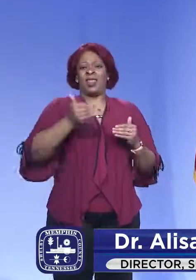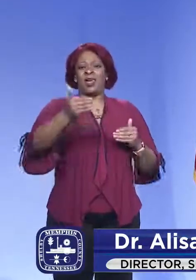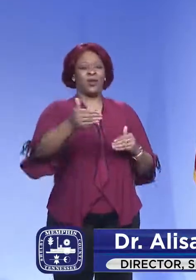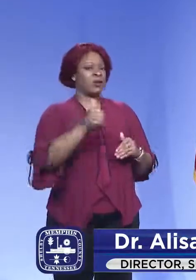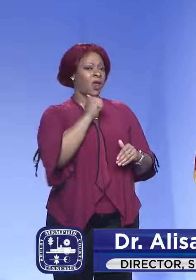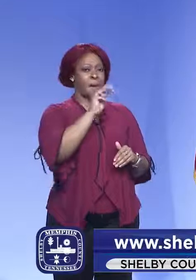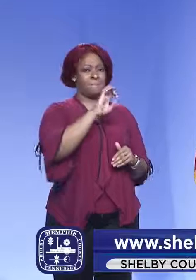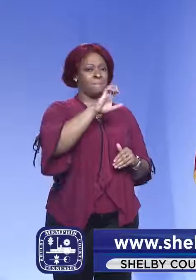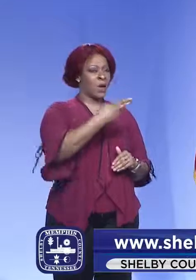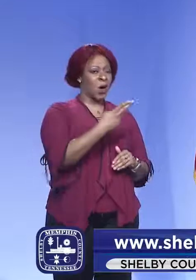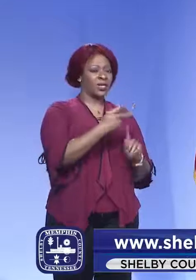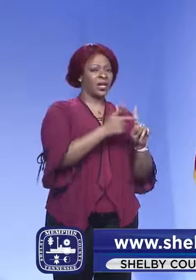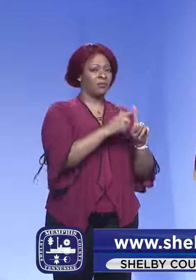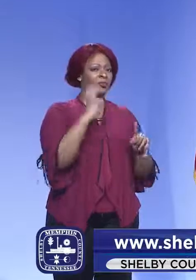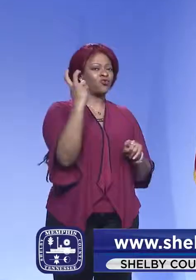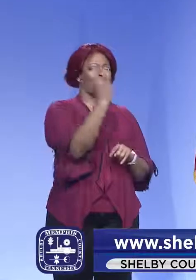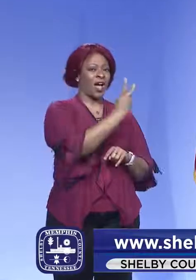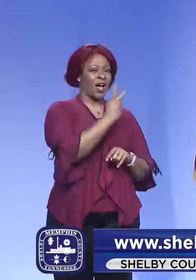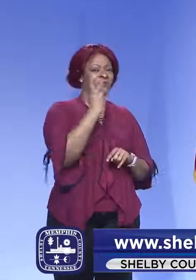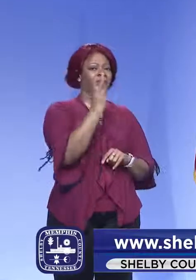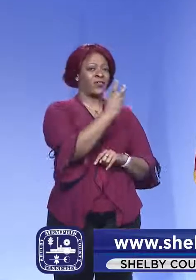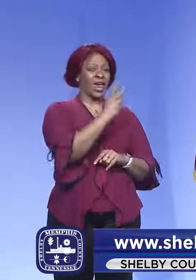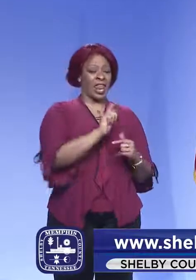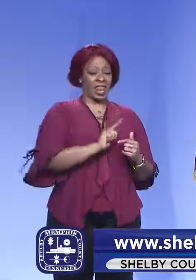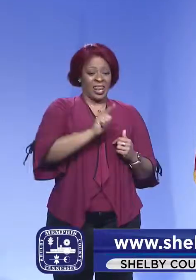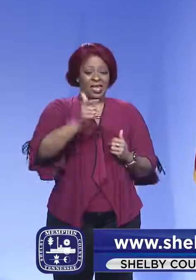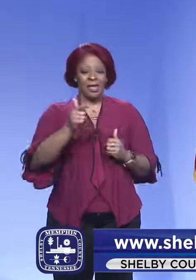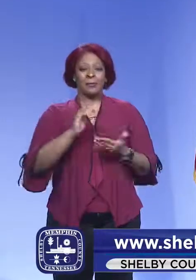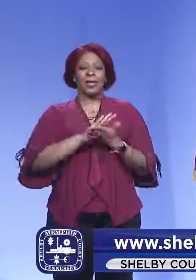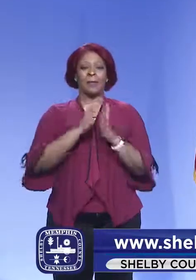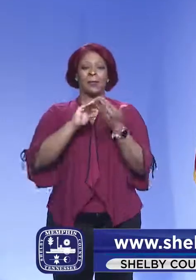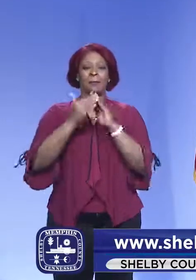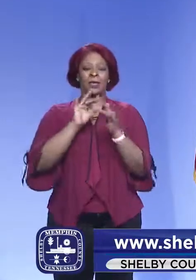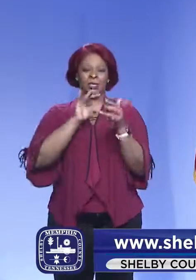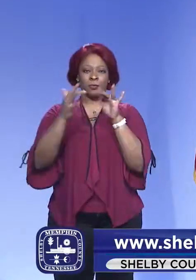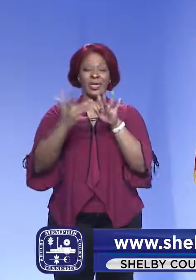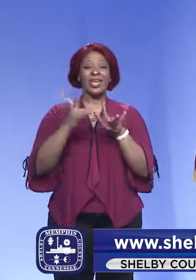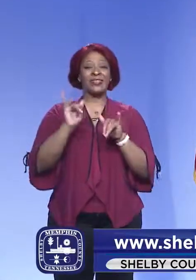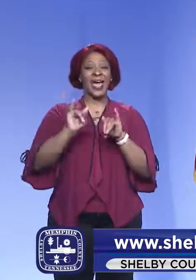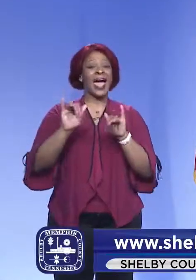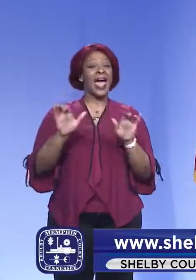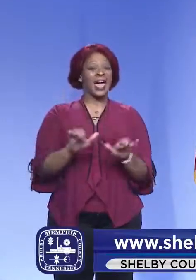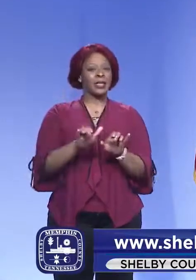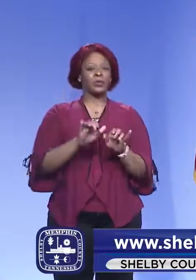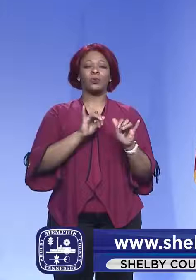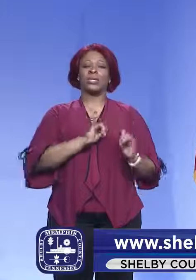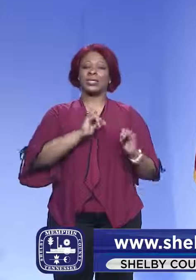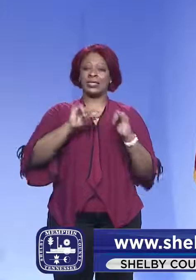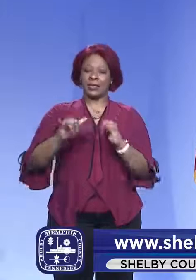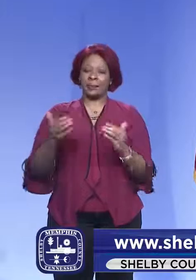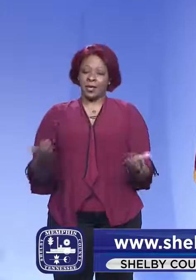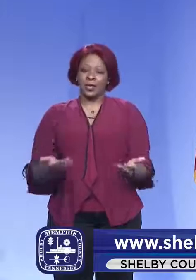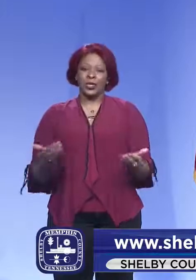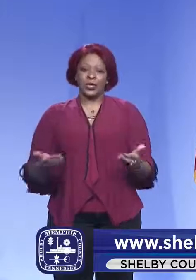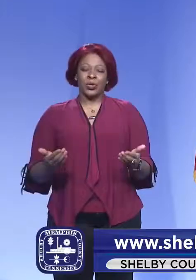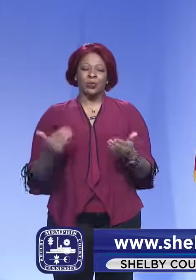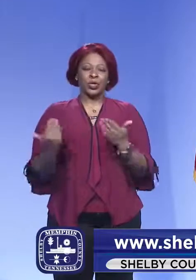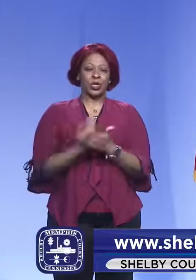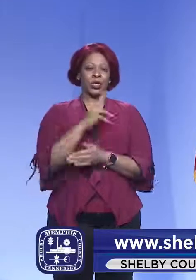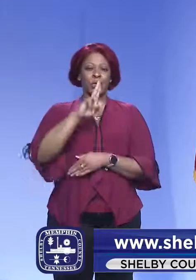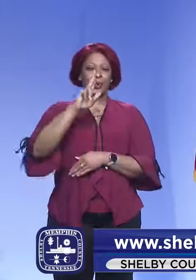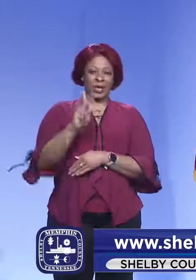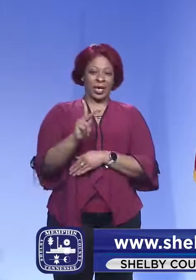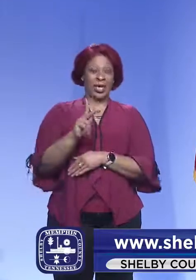in March when we had our first case. So we would do very similar actions here. It's important that the